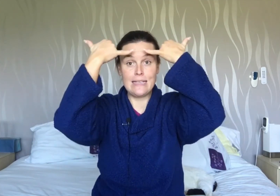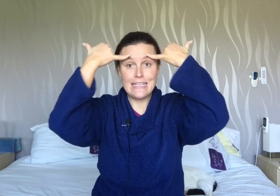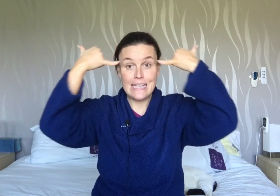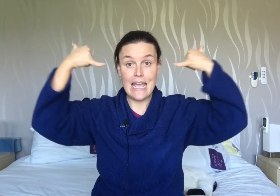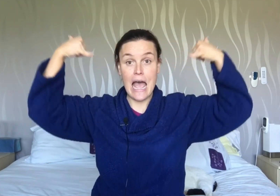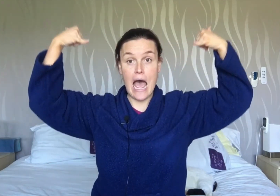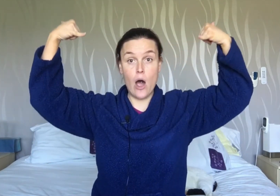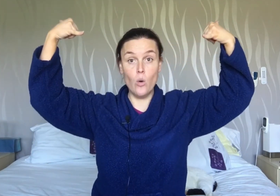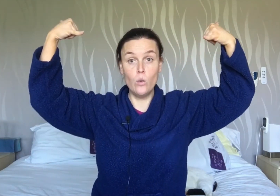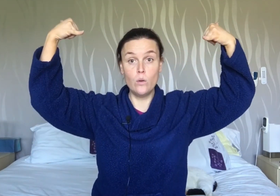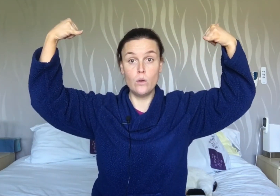Cow.